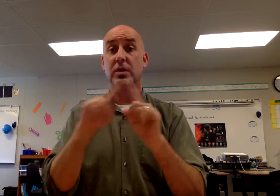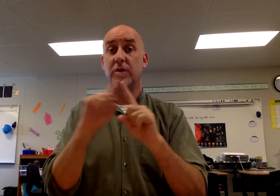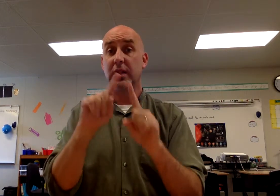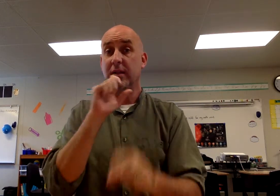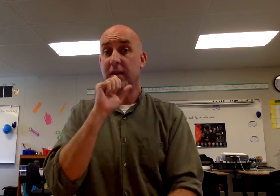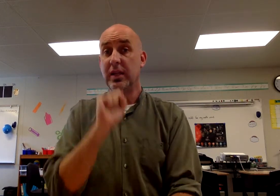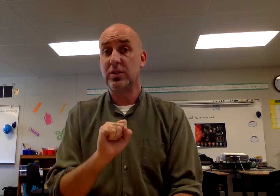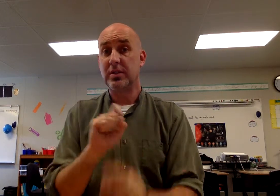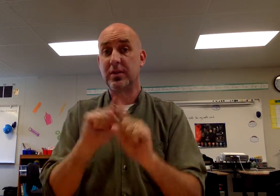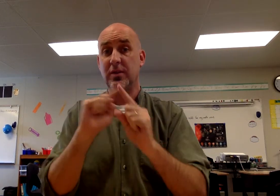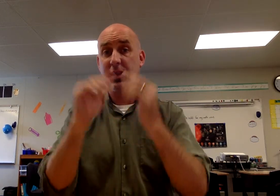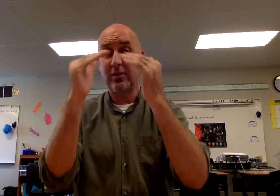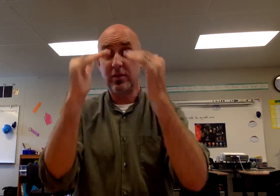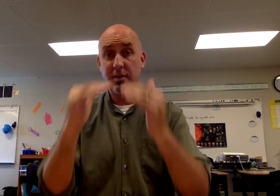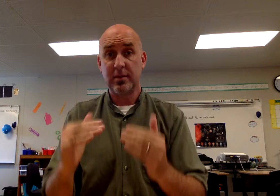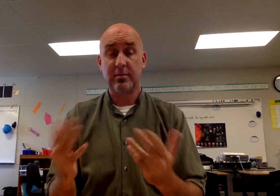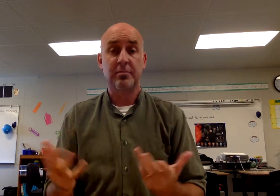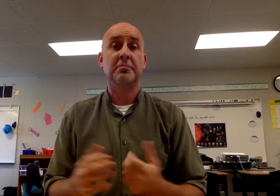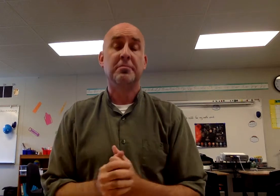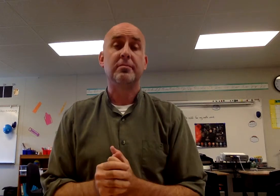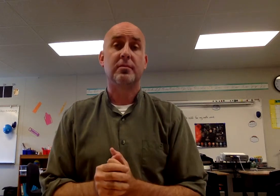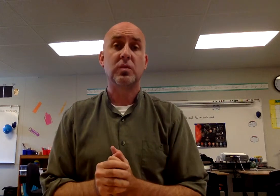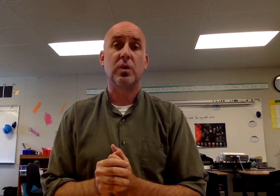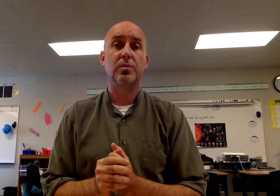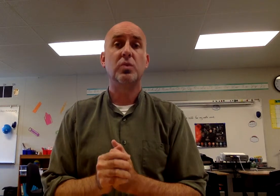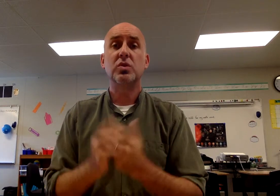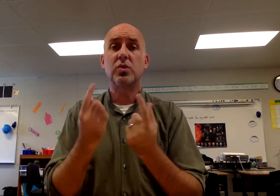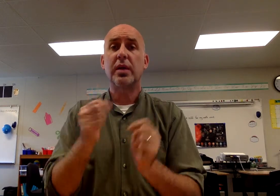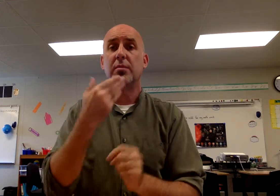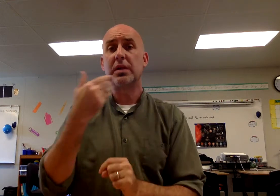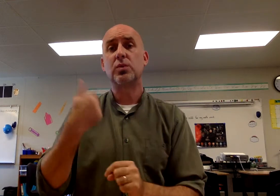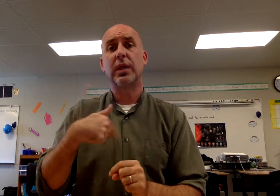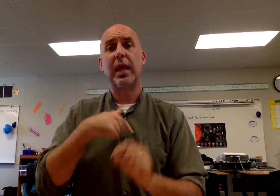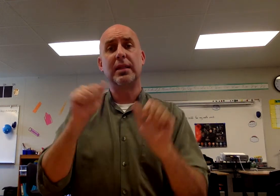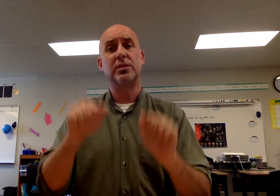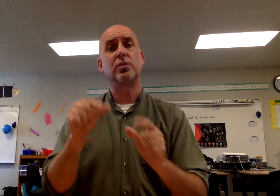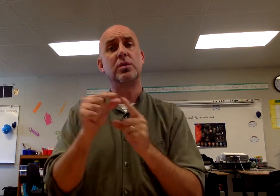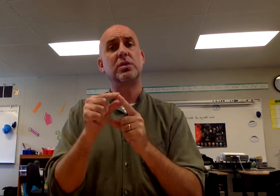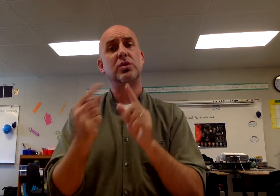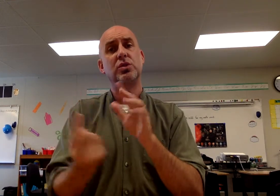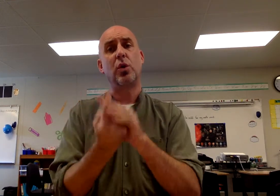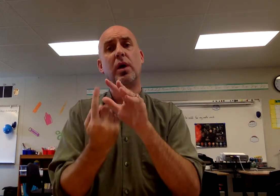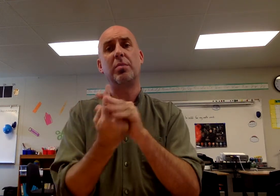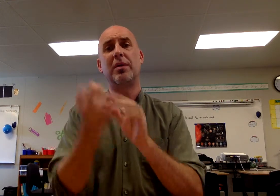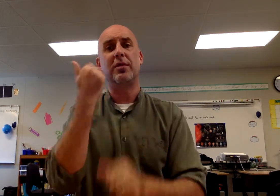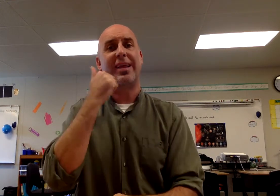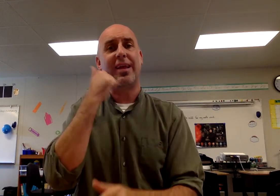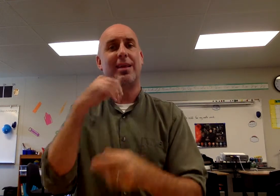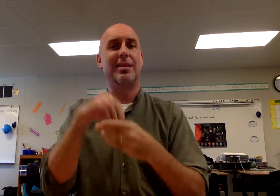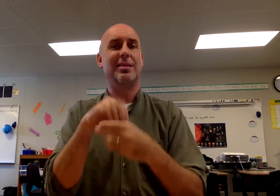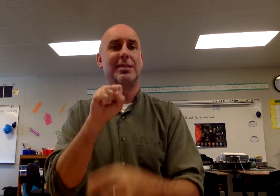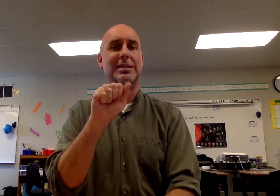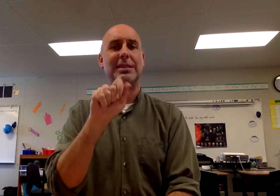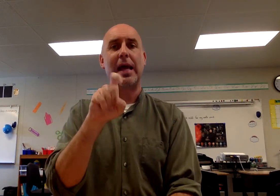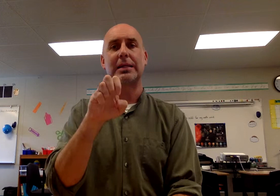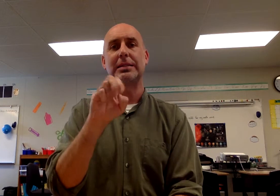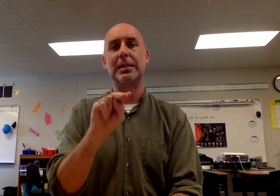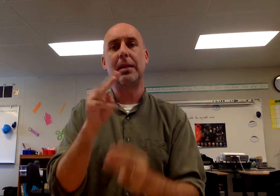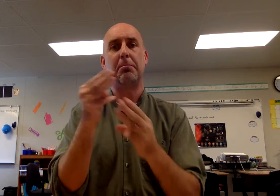different ages, different levels, so we'll just try the best we can. These are words that show up every day in the Saxon